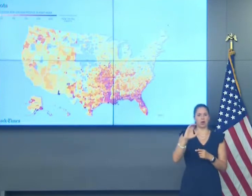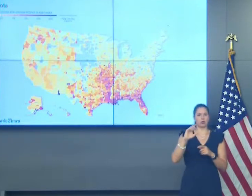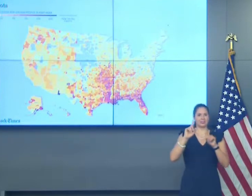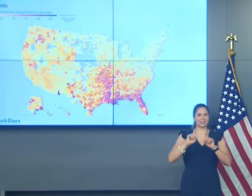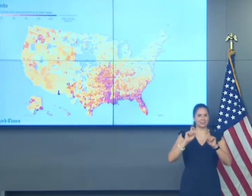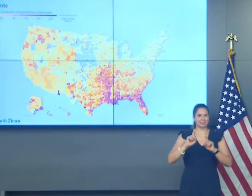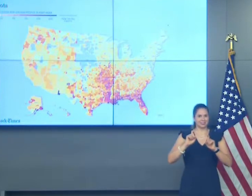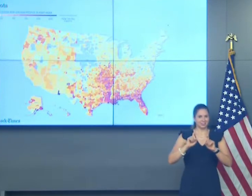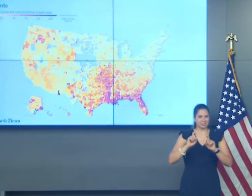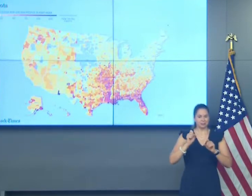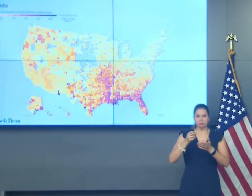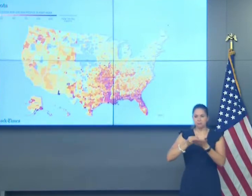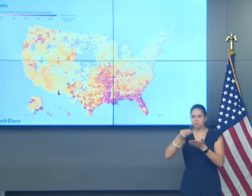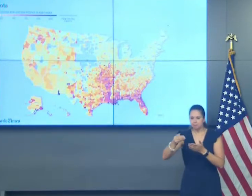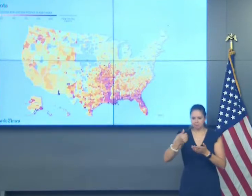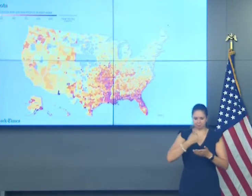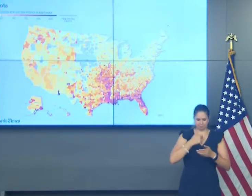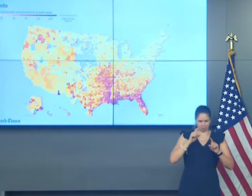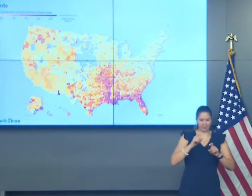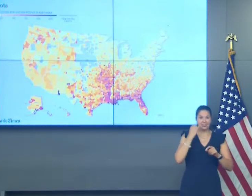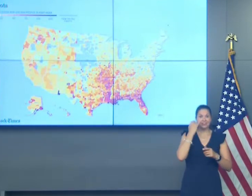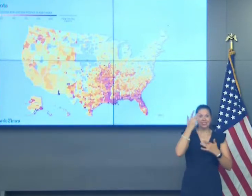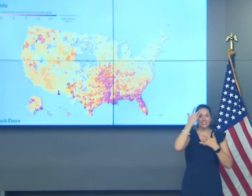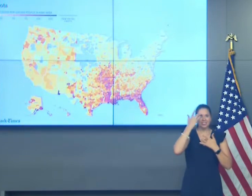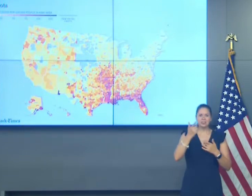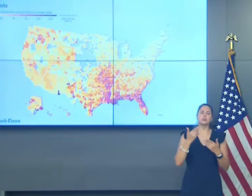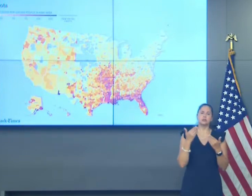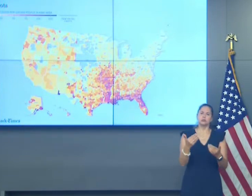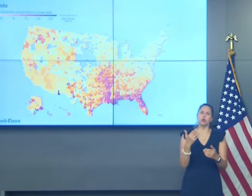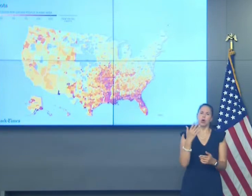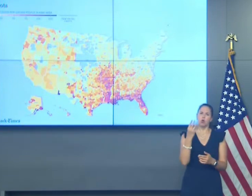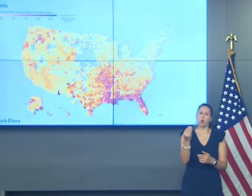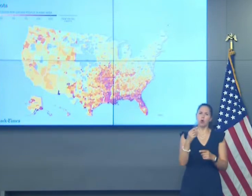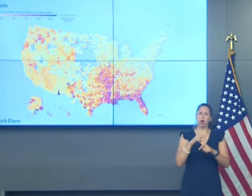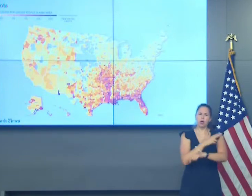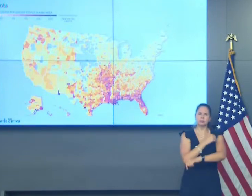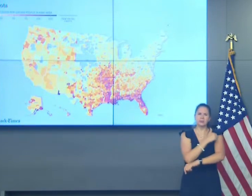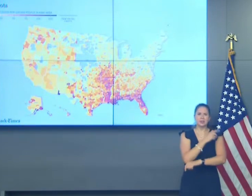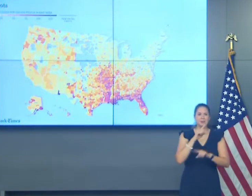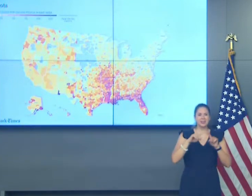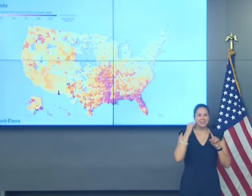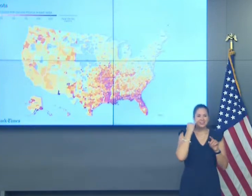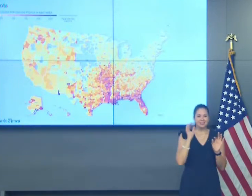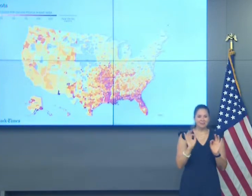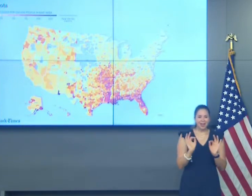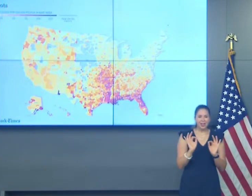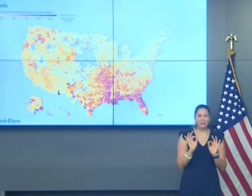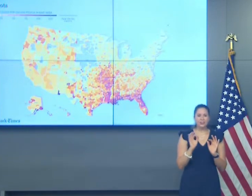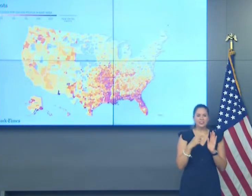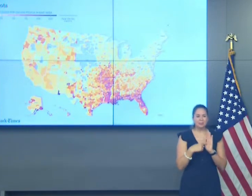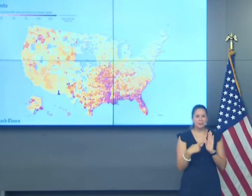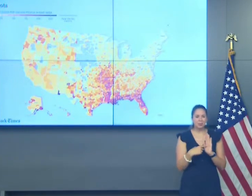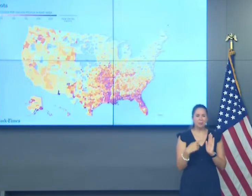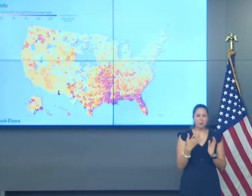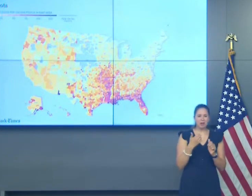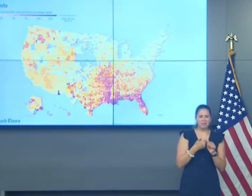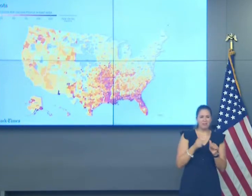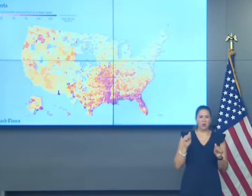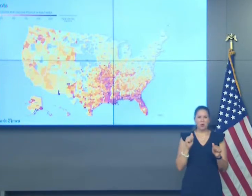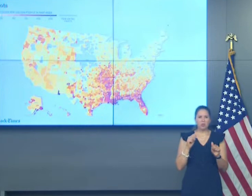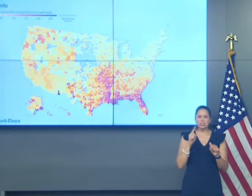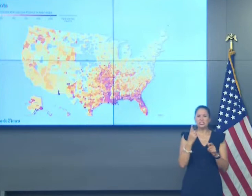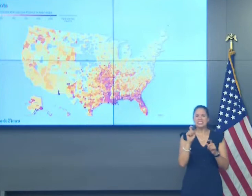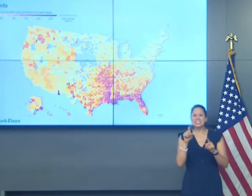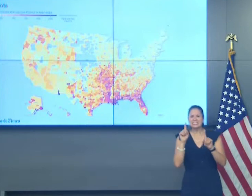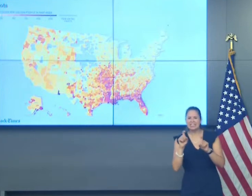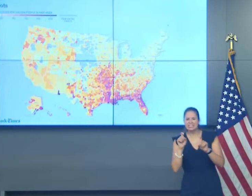sick, do not hesitate to go to the hospital. But if you have very minor symptoms or just need a test, please try and avoid the ER. We're trying to